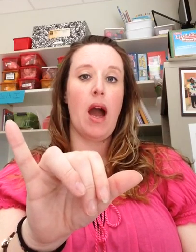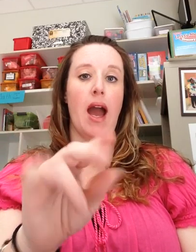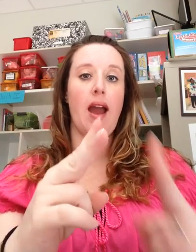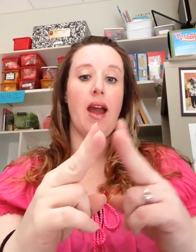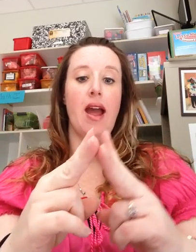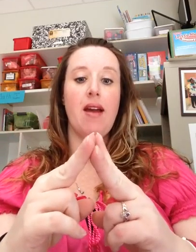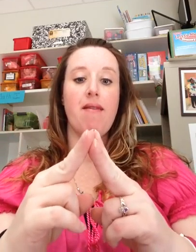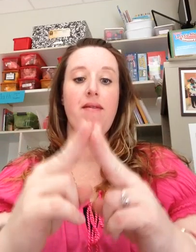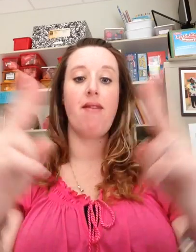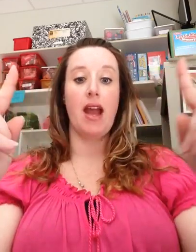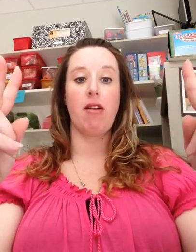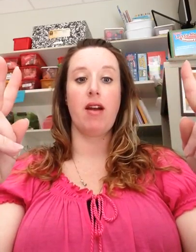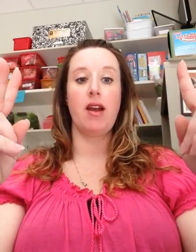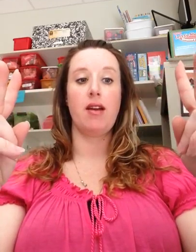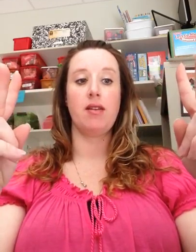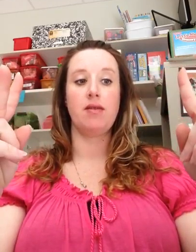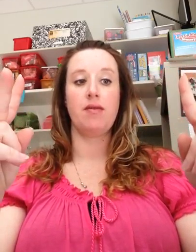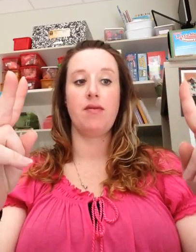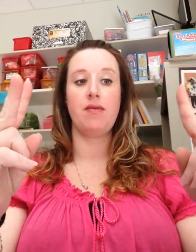V-E-R-Y, very.